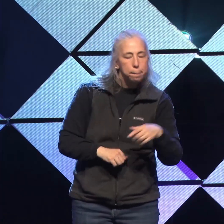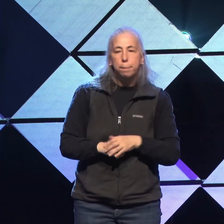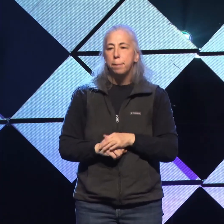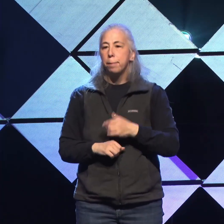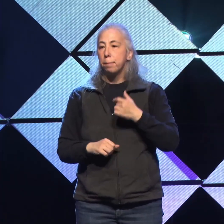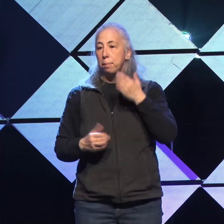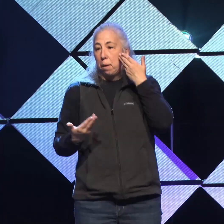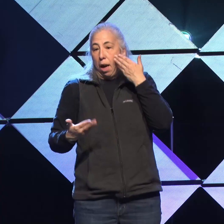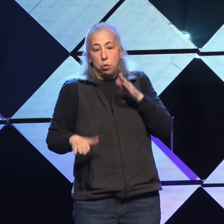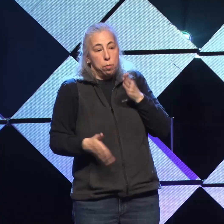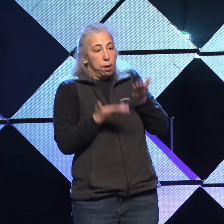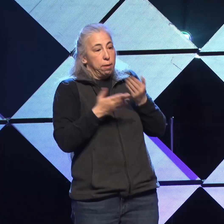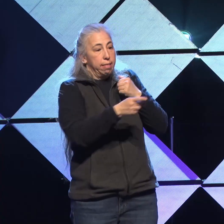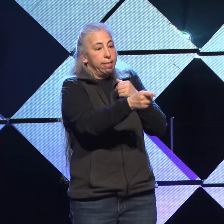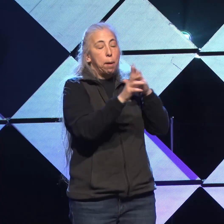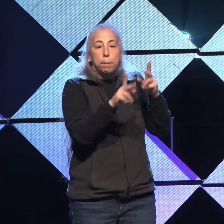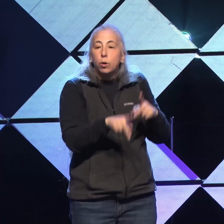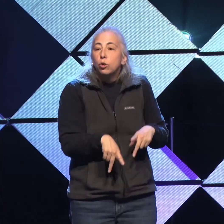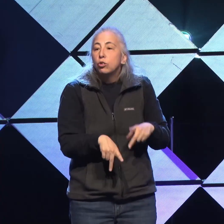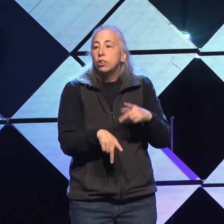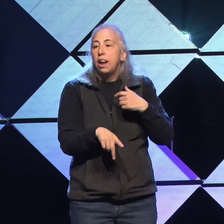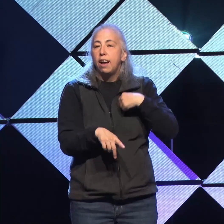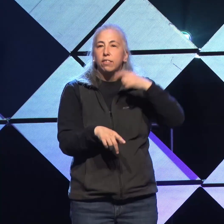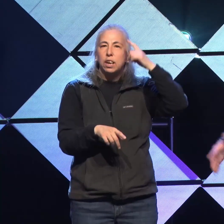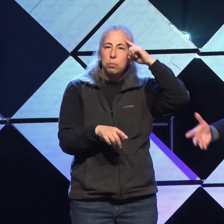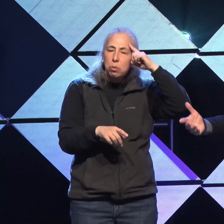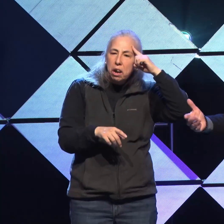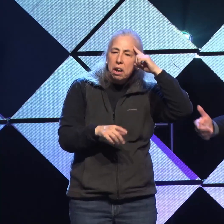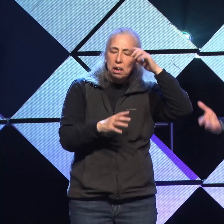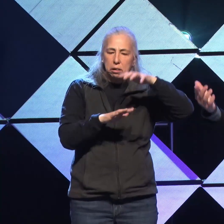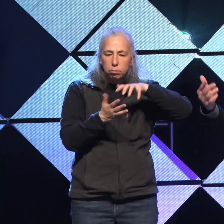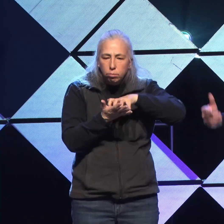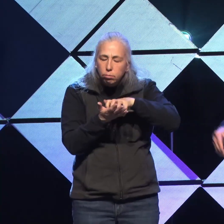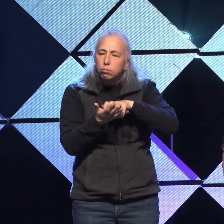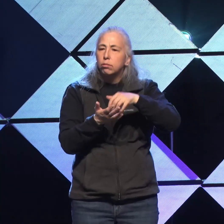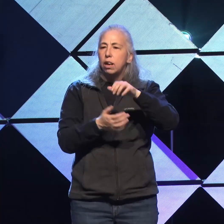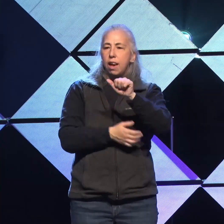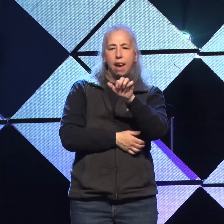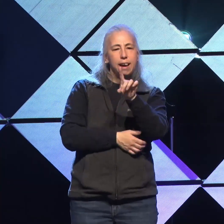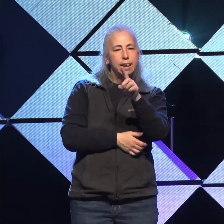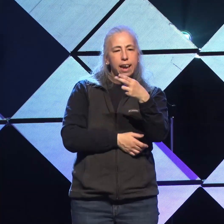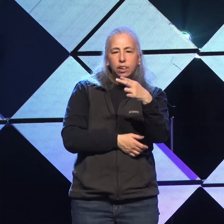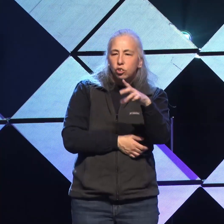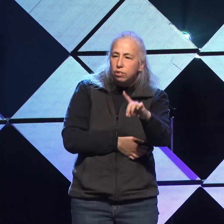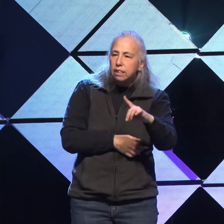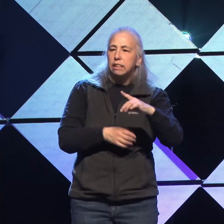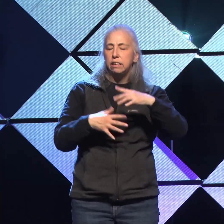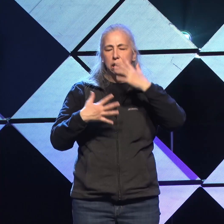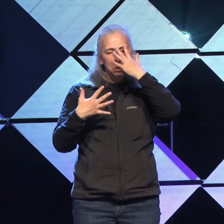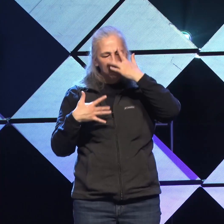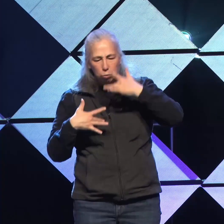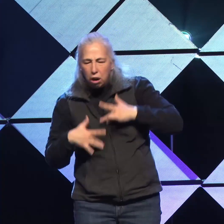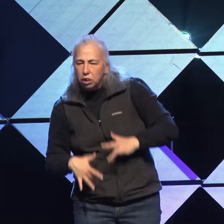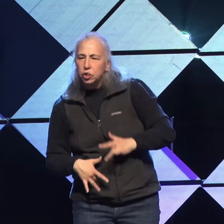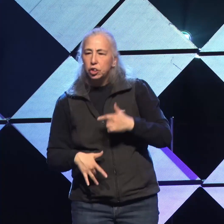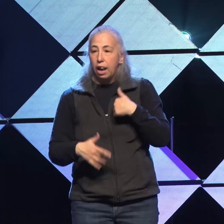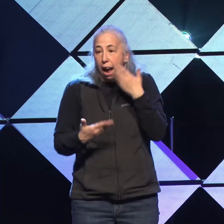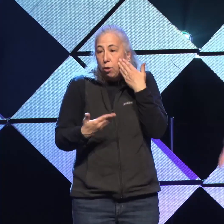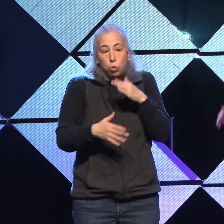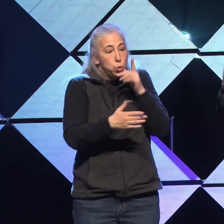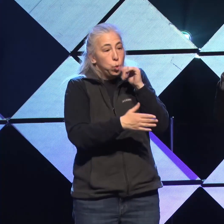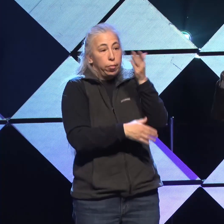they might be dealing with, wiring problems and ADHD, anxiety disorder, depression, stuff like that.